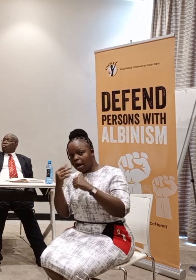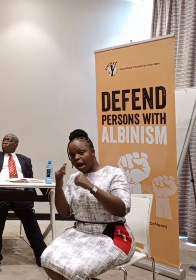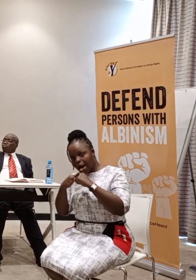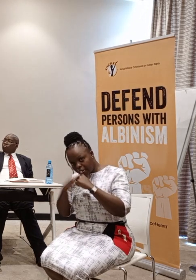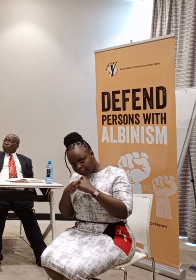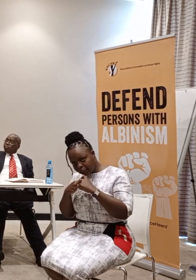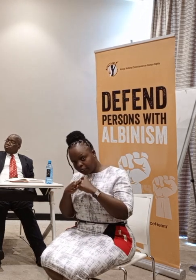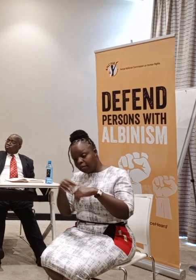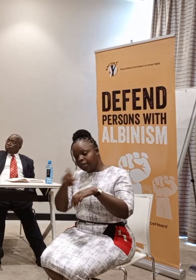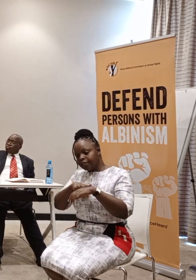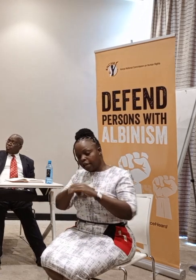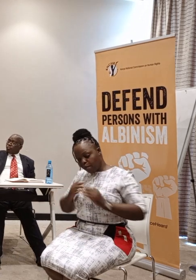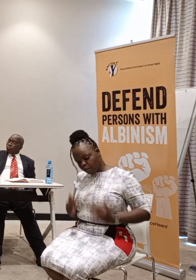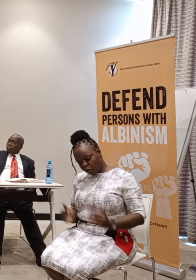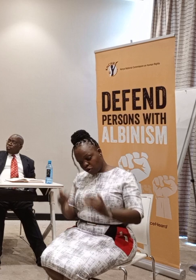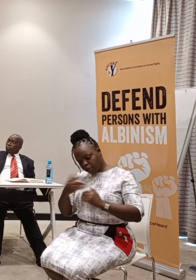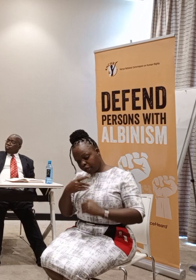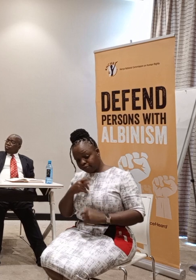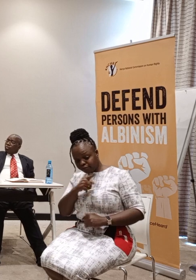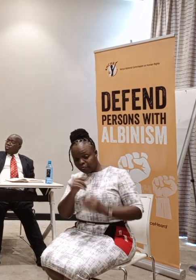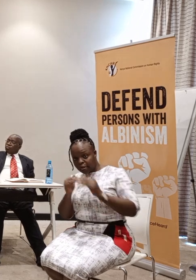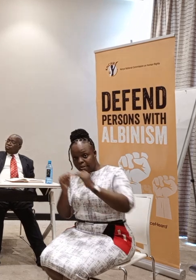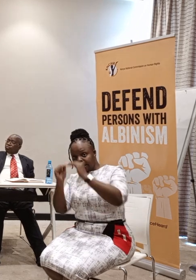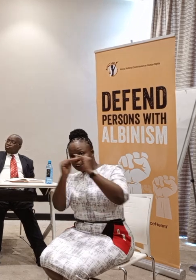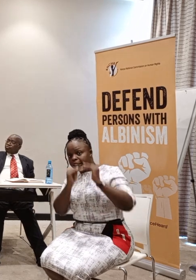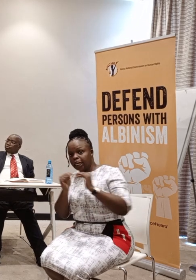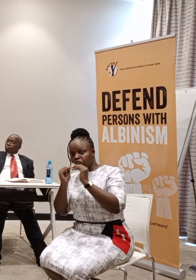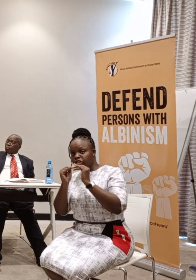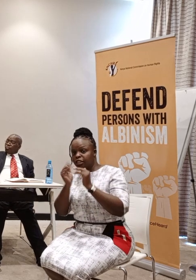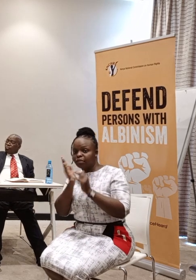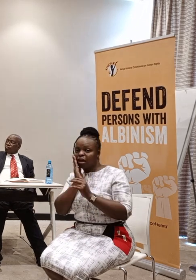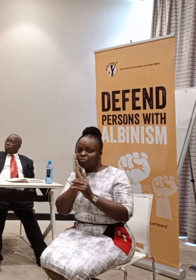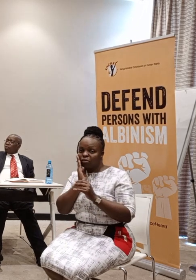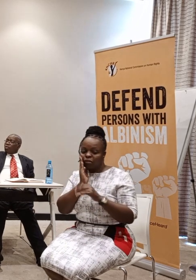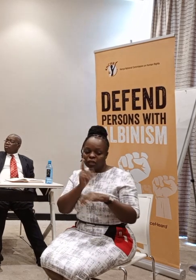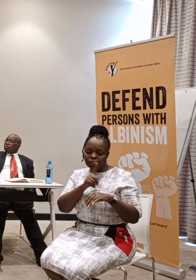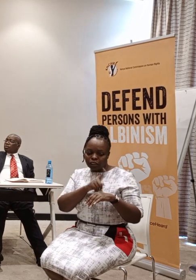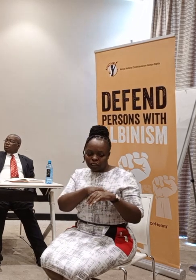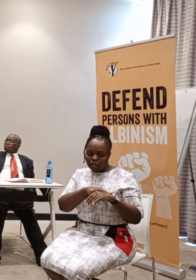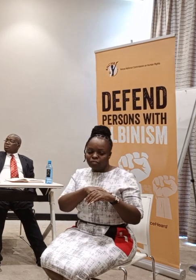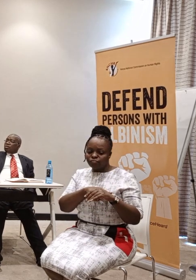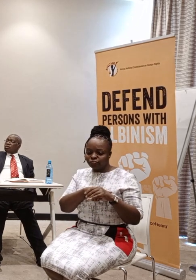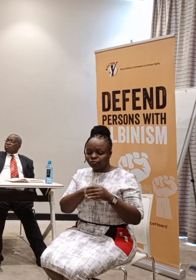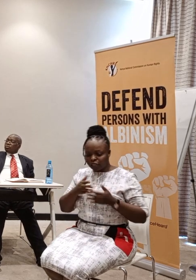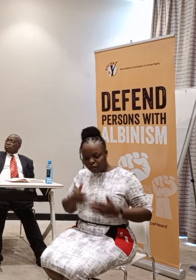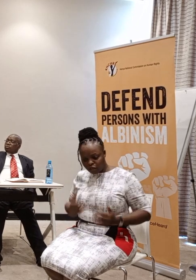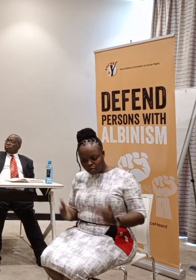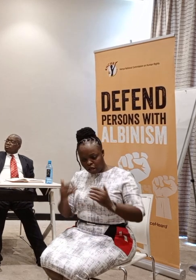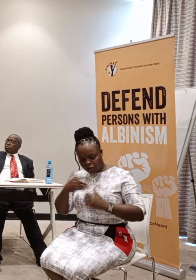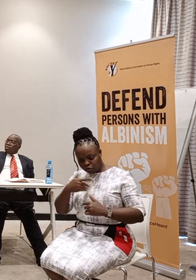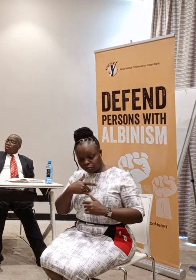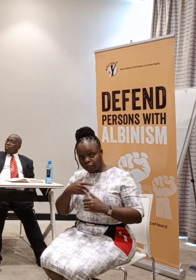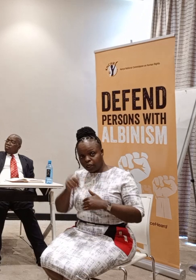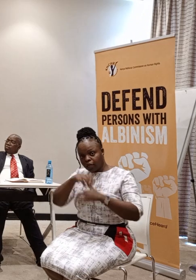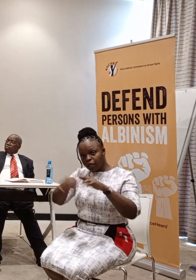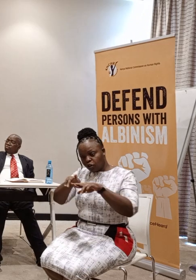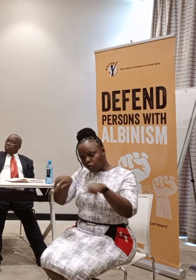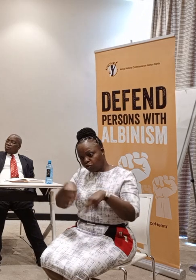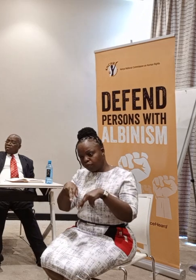got me, and she was a teenage mother, you know, like when she was birthing me now, she was in this room and they're